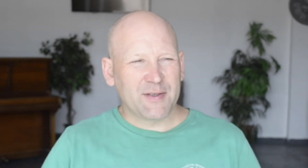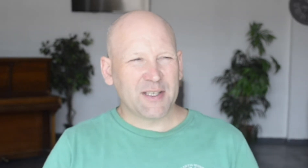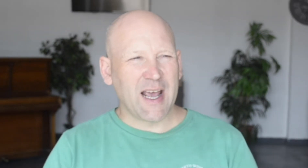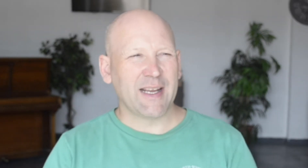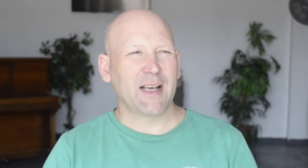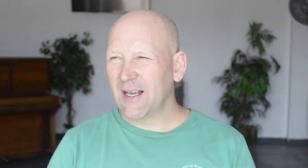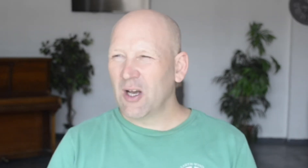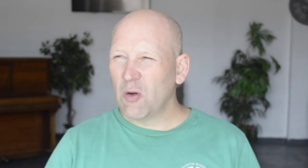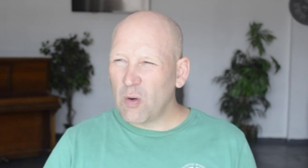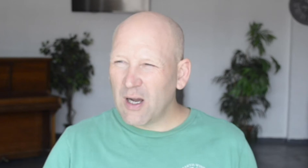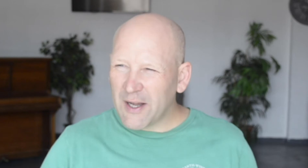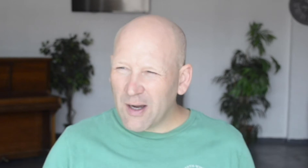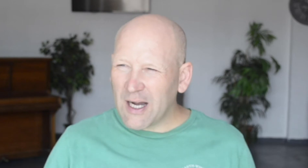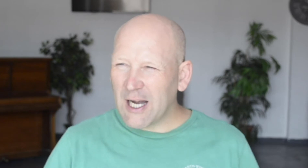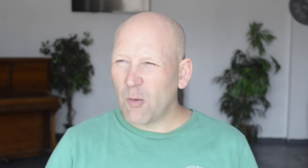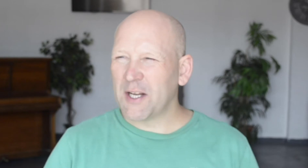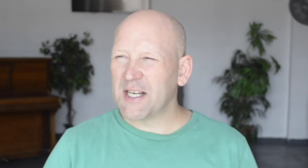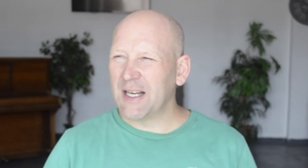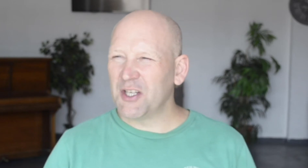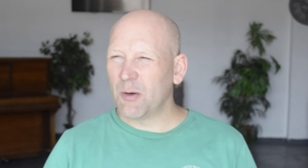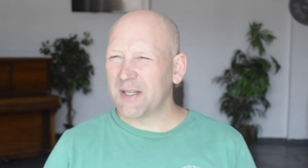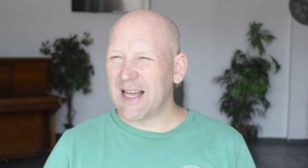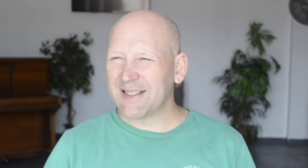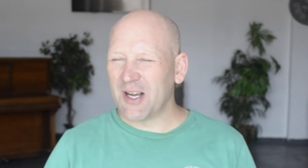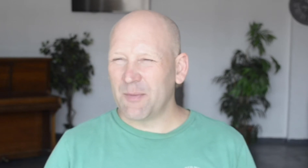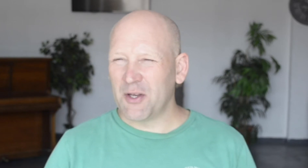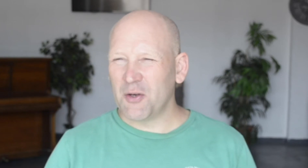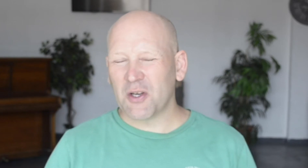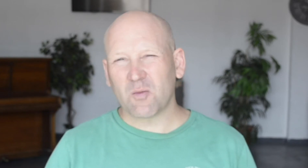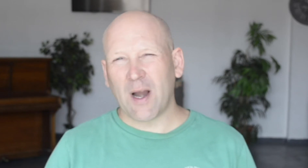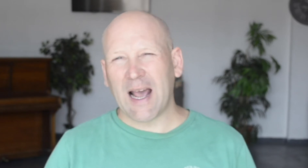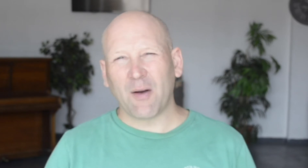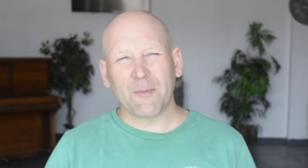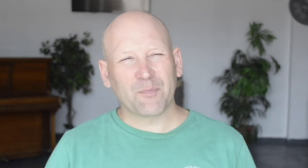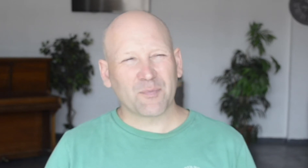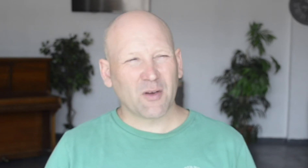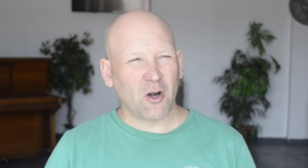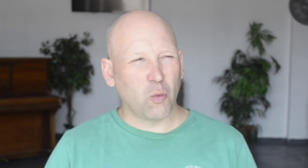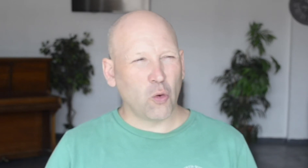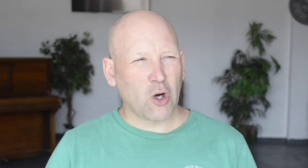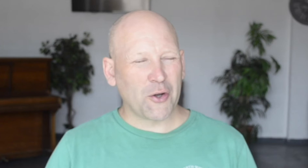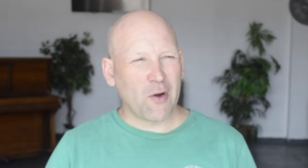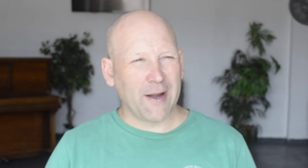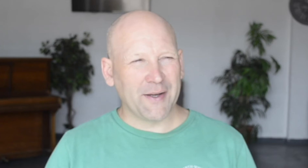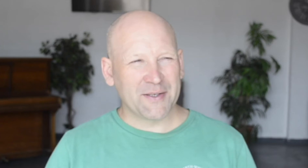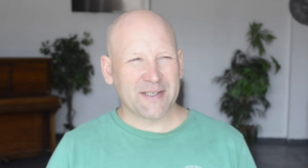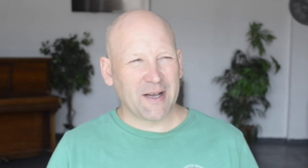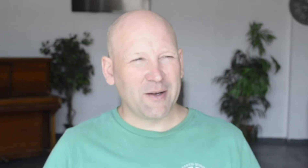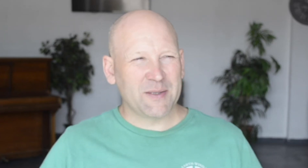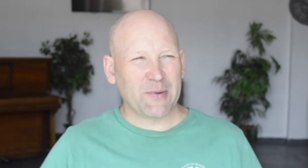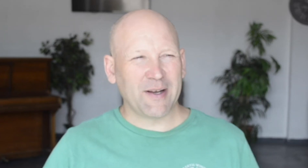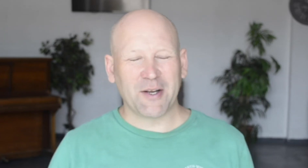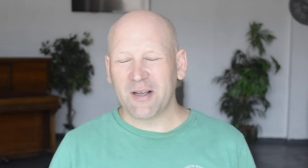have today. You know, I want to challenge you. When was the last time that you just went out on a walk on your own and you just